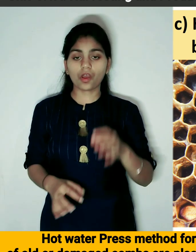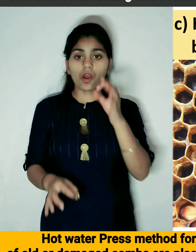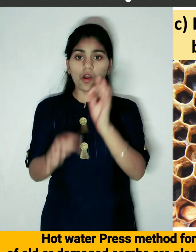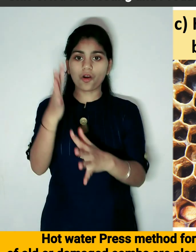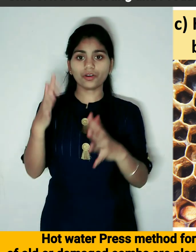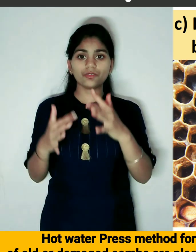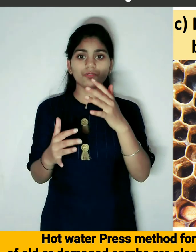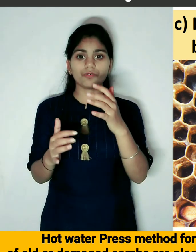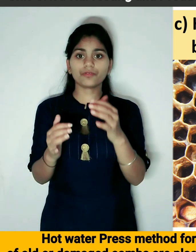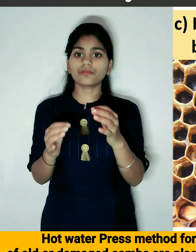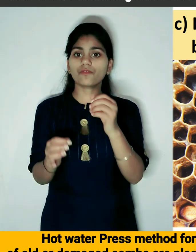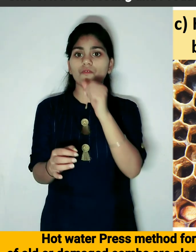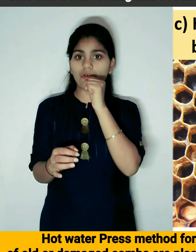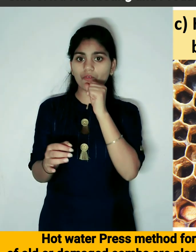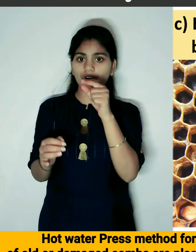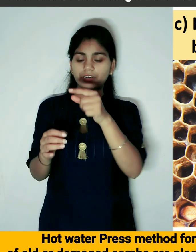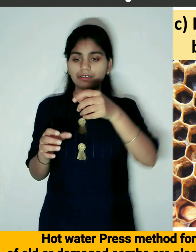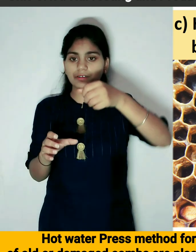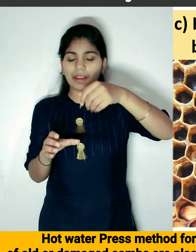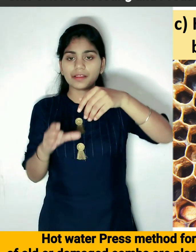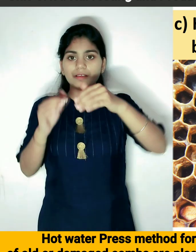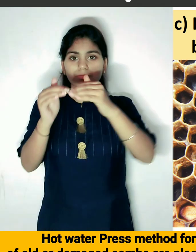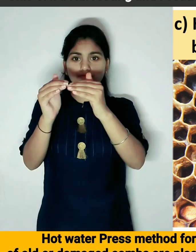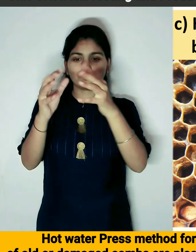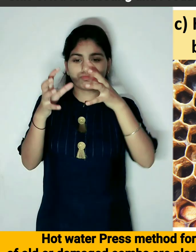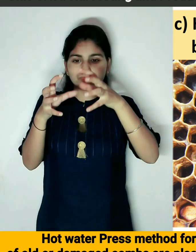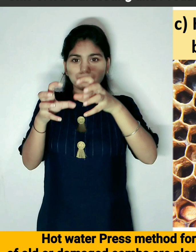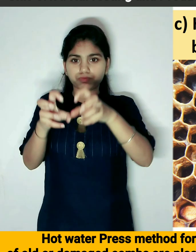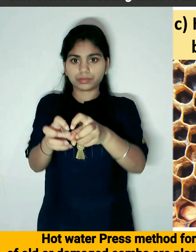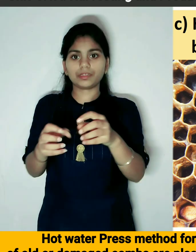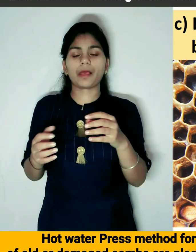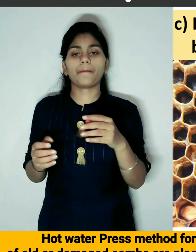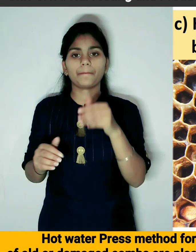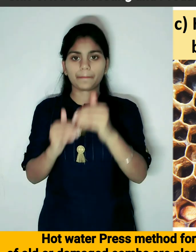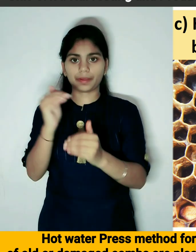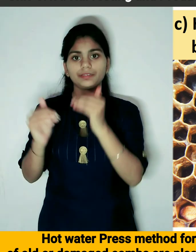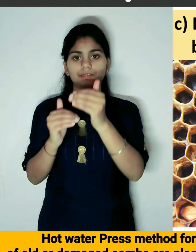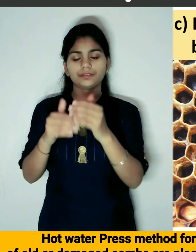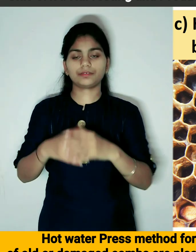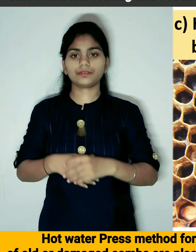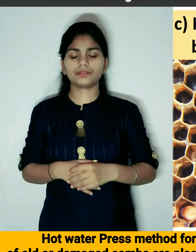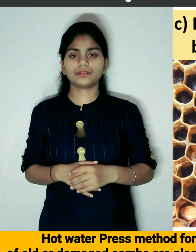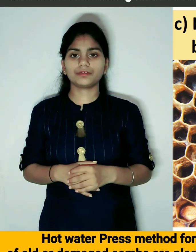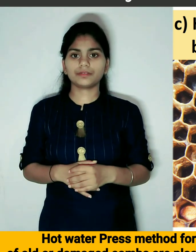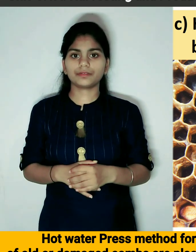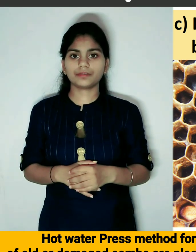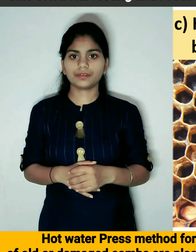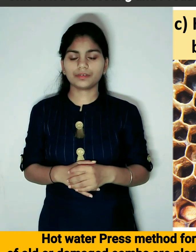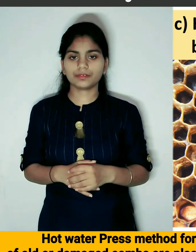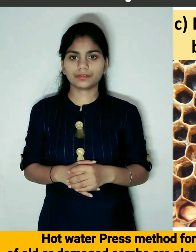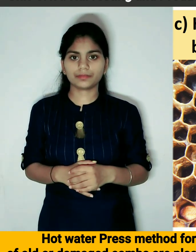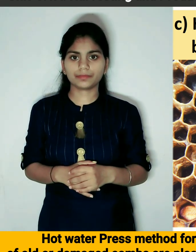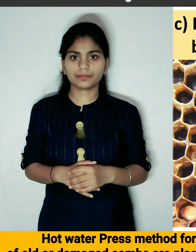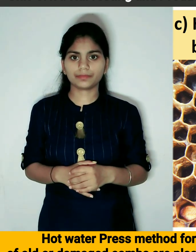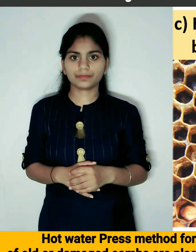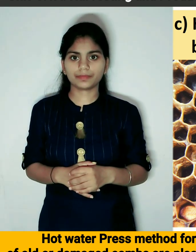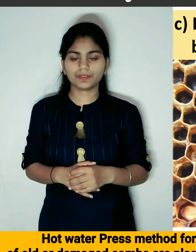C. Hot water press method for extracting beeswax. In this